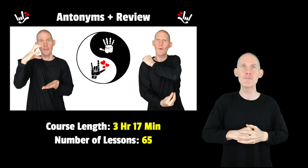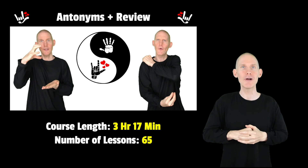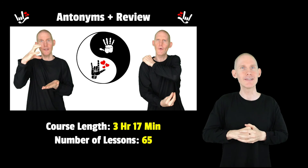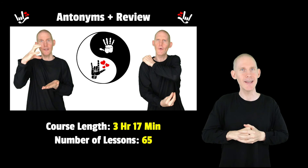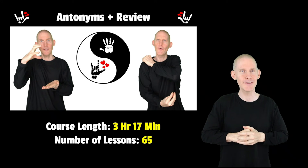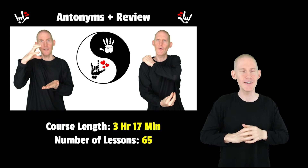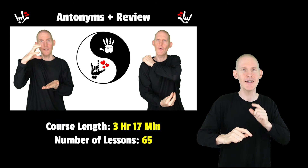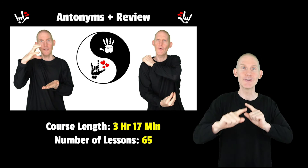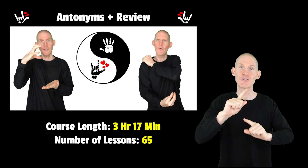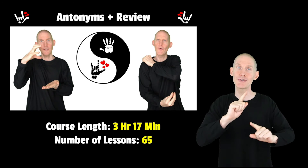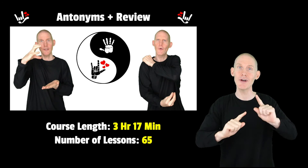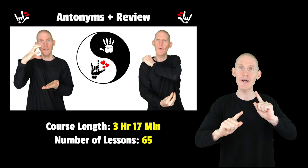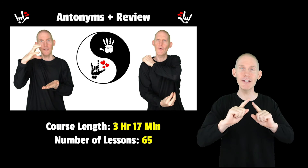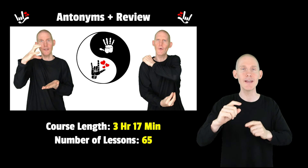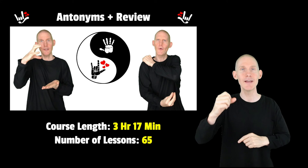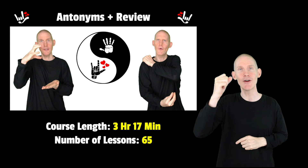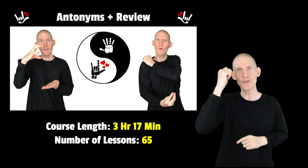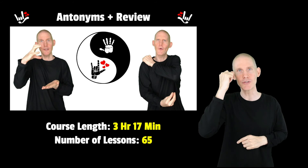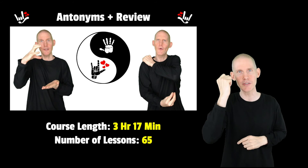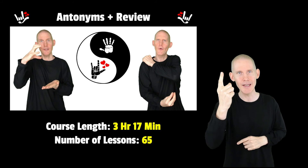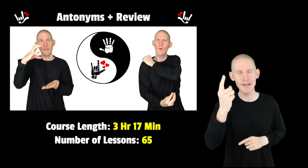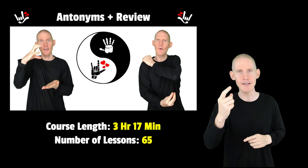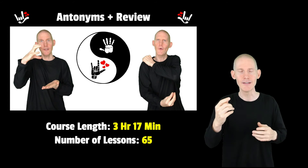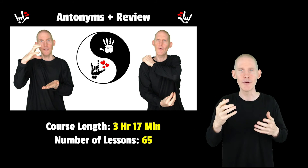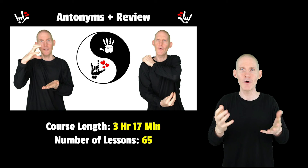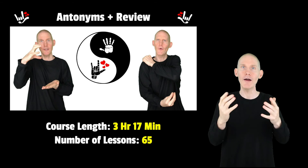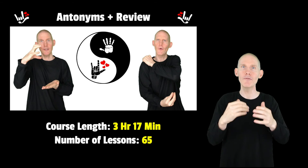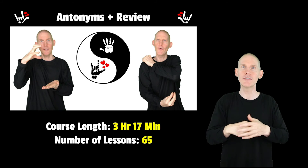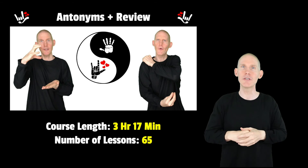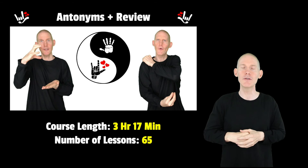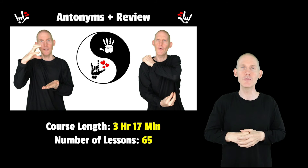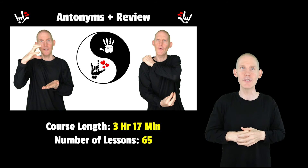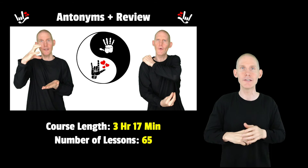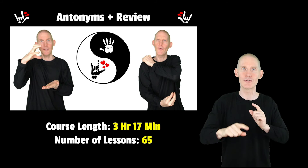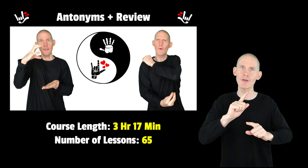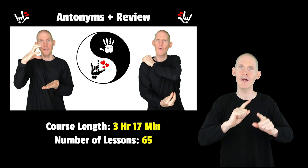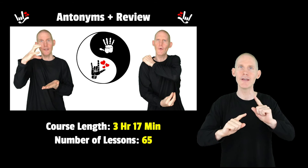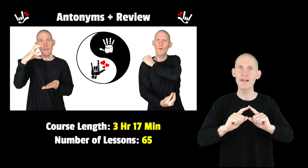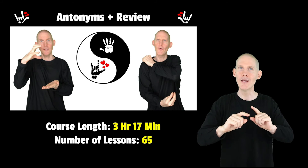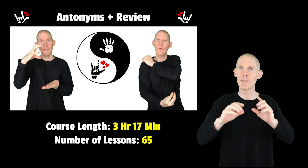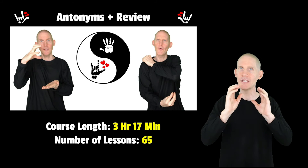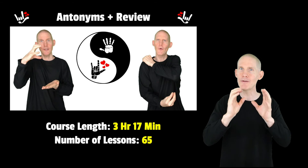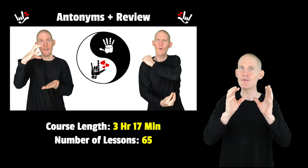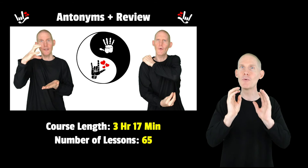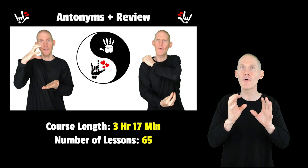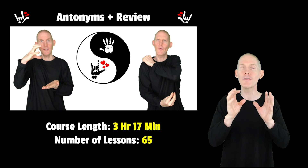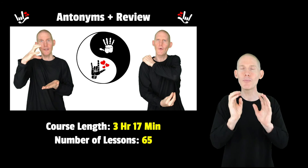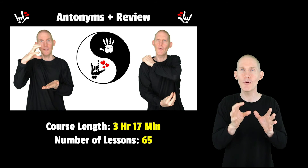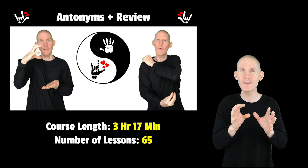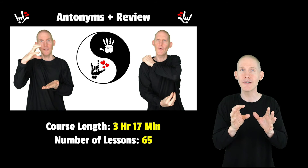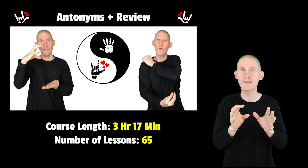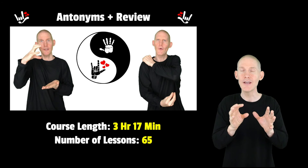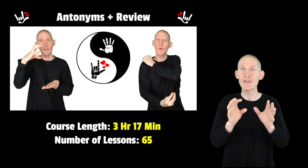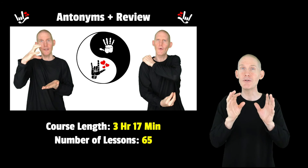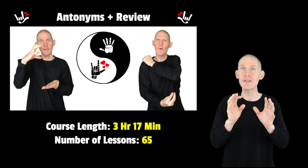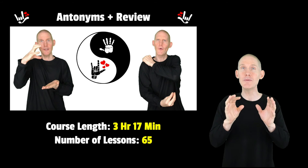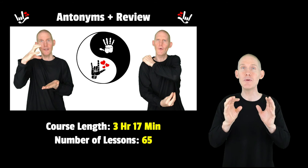Two-part testing, signing and understanding. Well, obviously, you need to sign it, but even more important, you need to be able